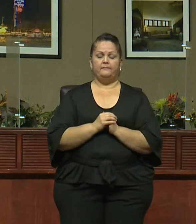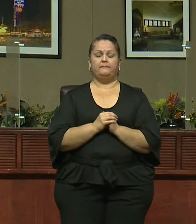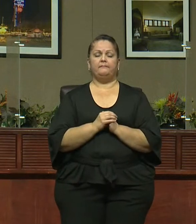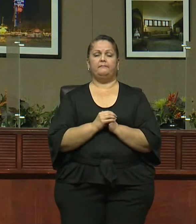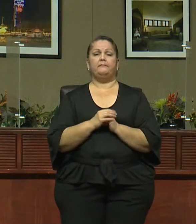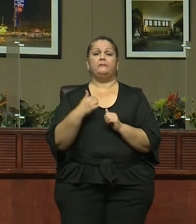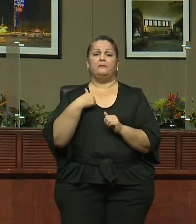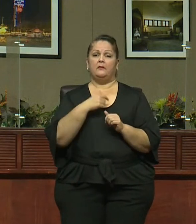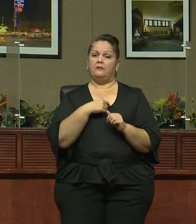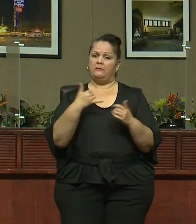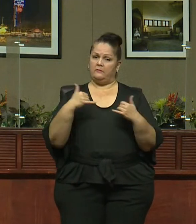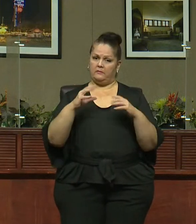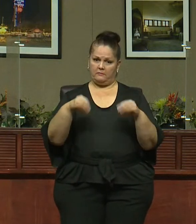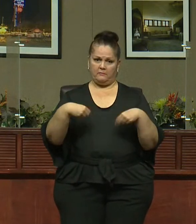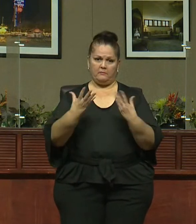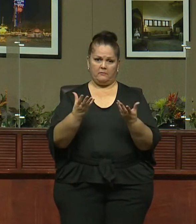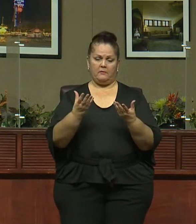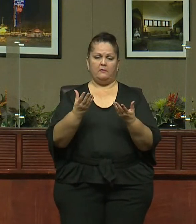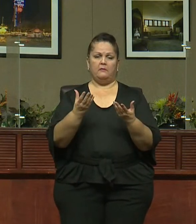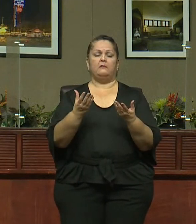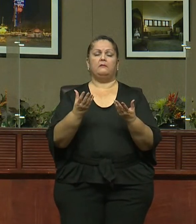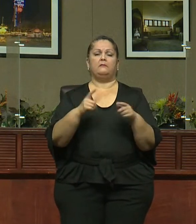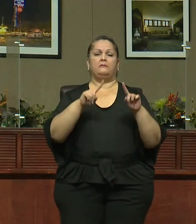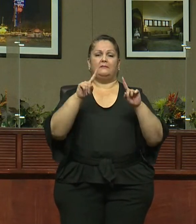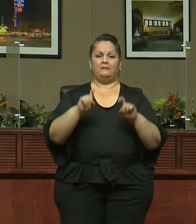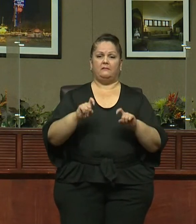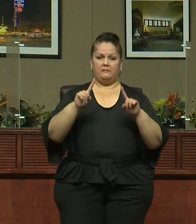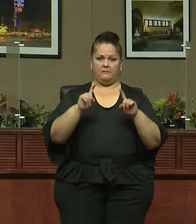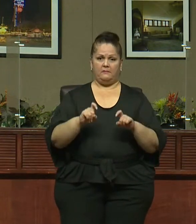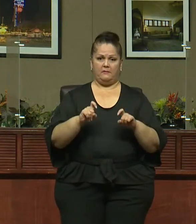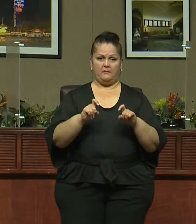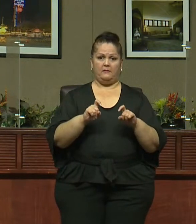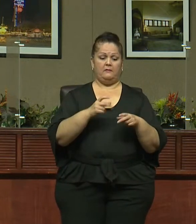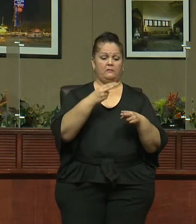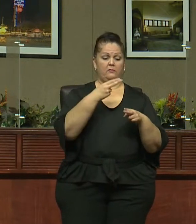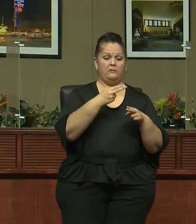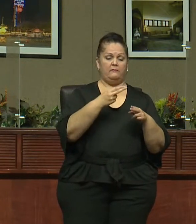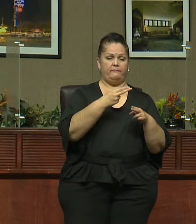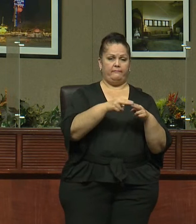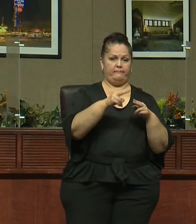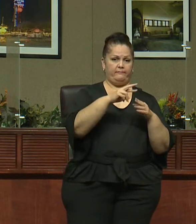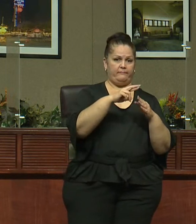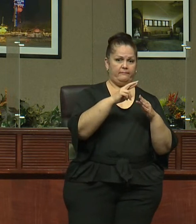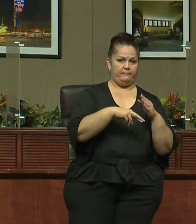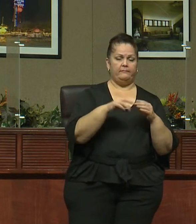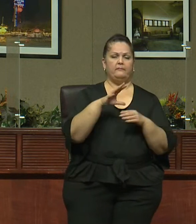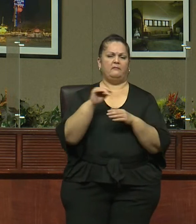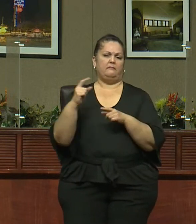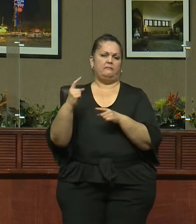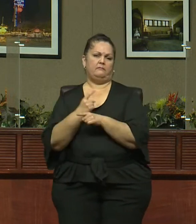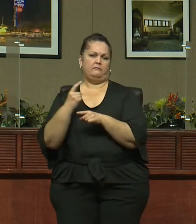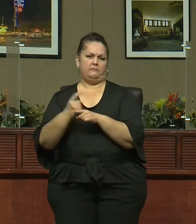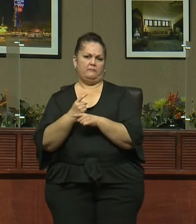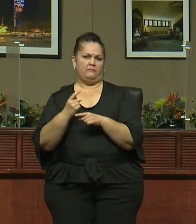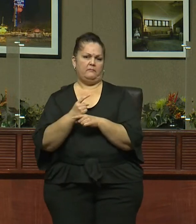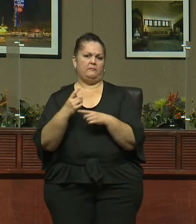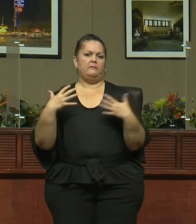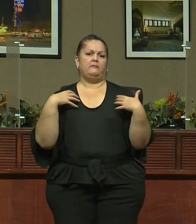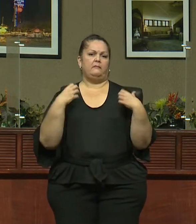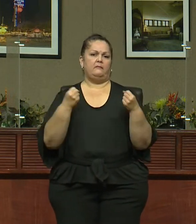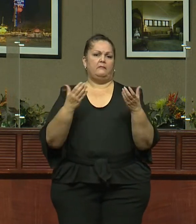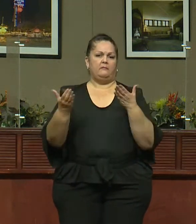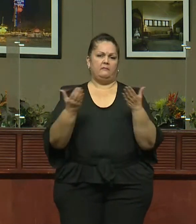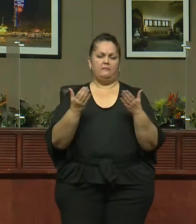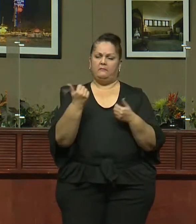offer free COVID-19 rapid and PCR testing through the Orange County Health Services to